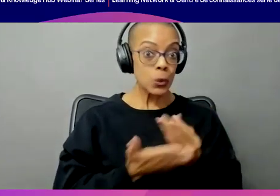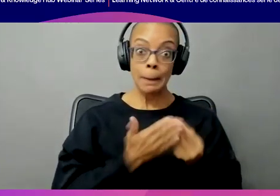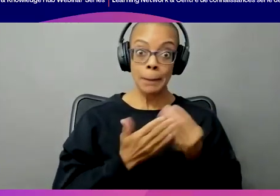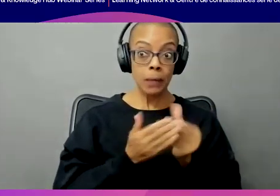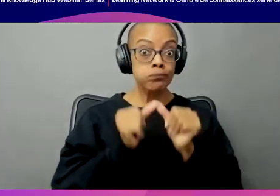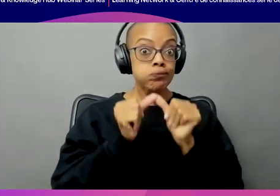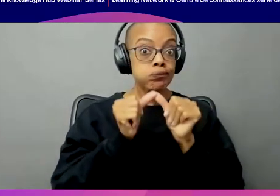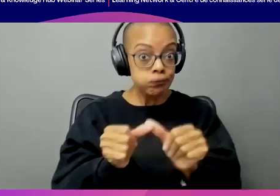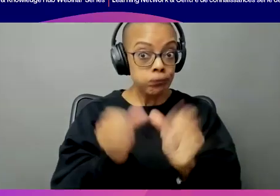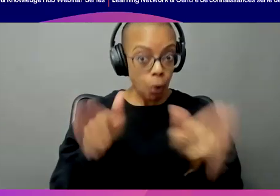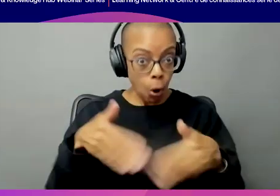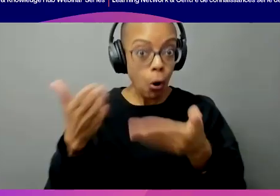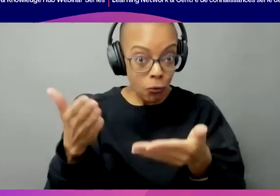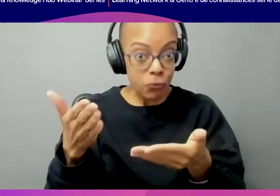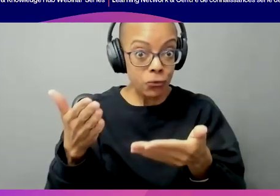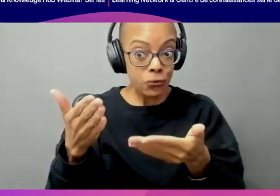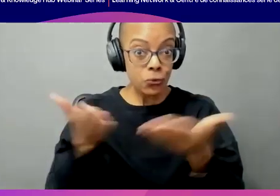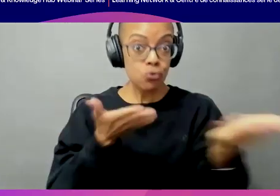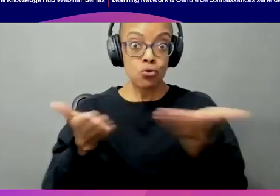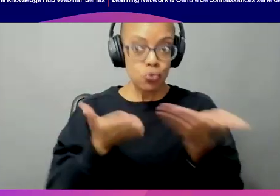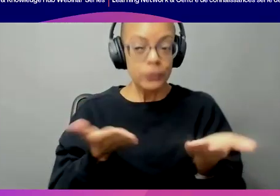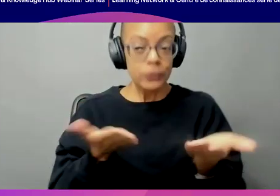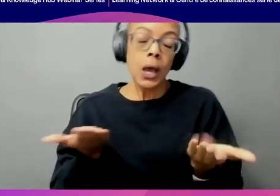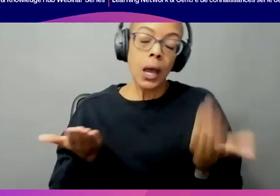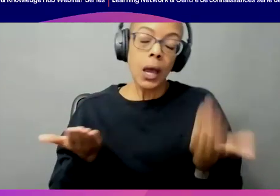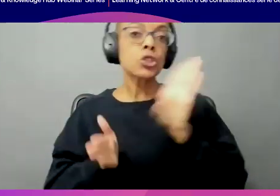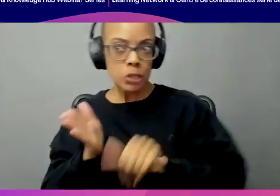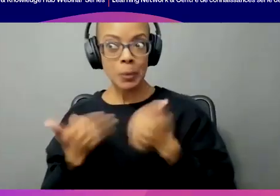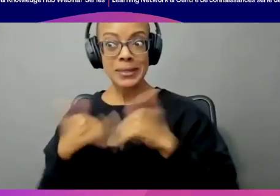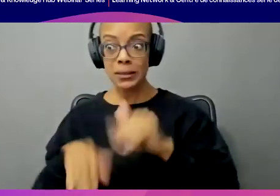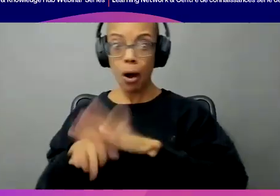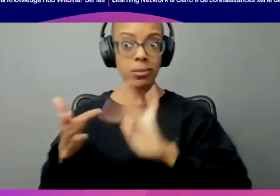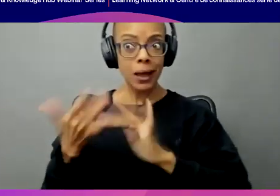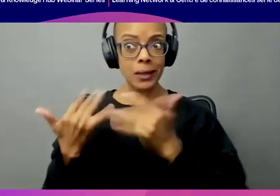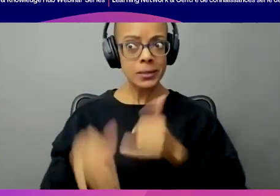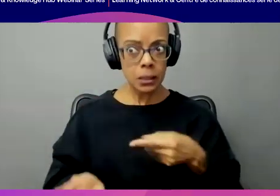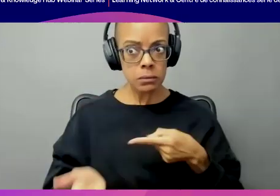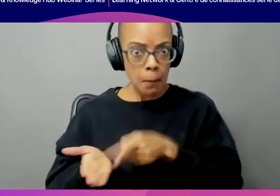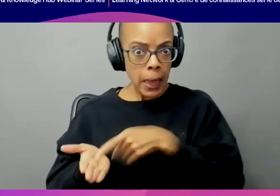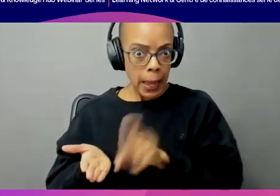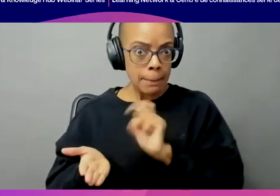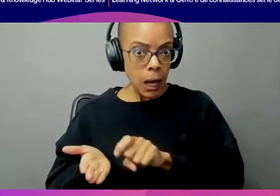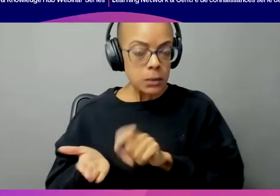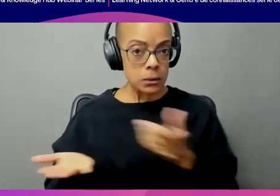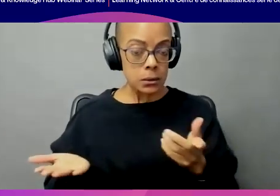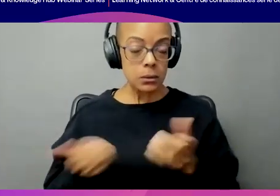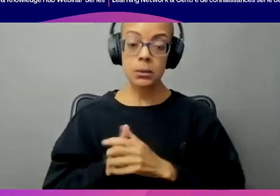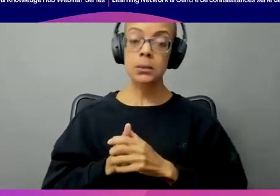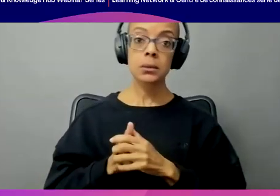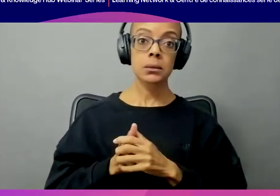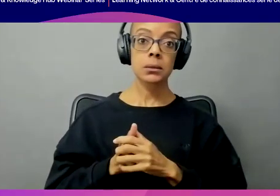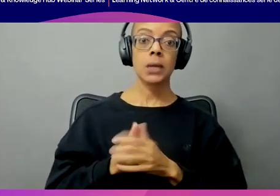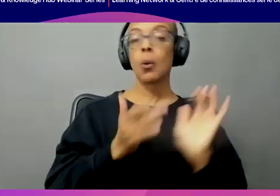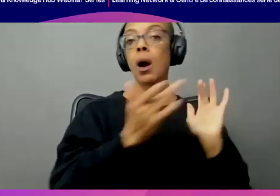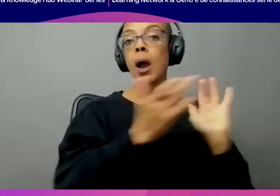offering particular services, even those that are cheaper, which is the online ones? And I know that connections with key players and outreach